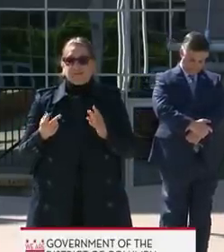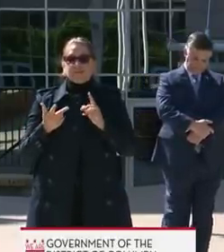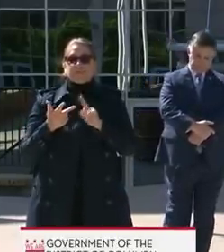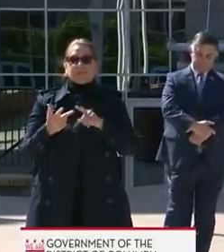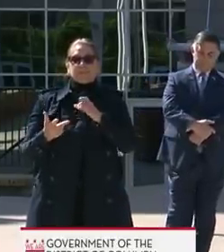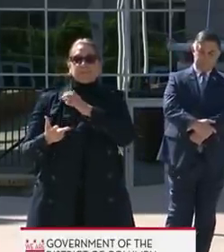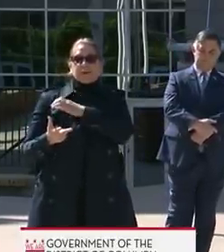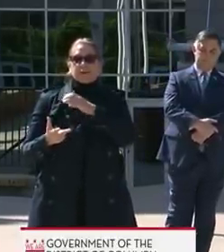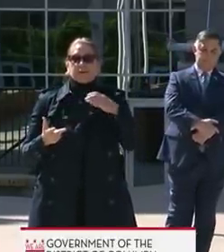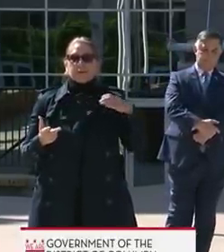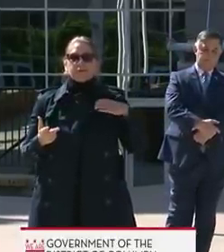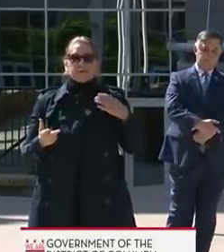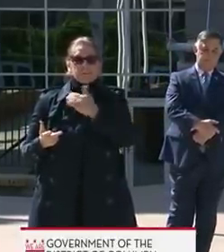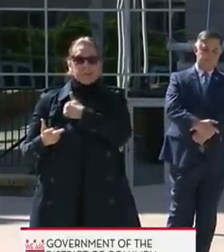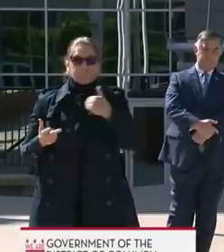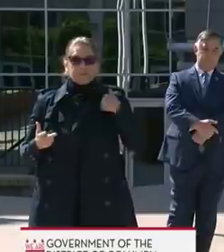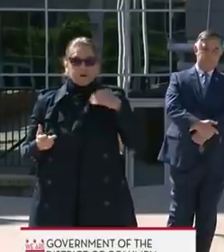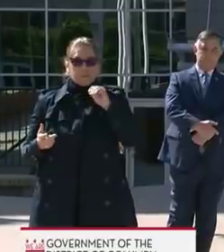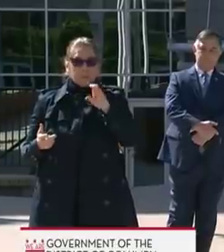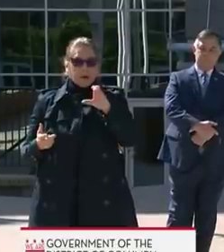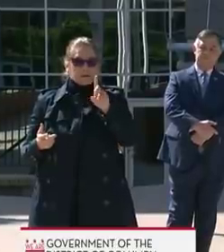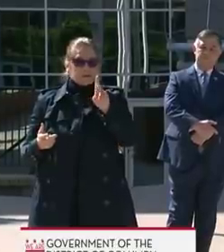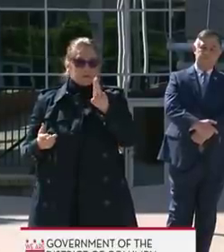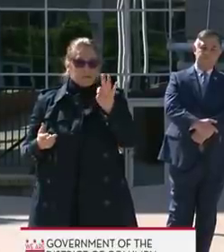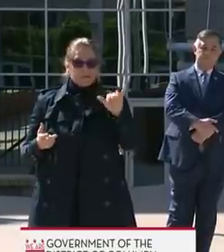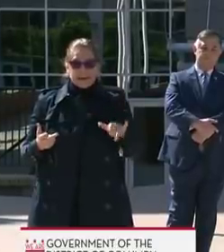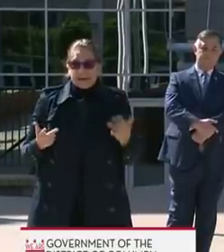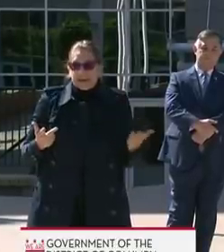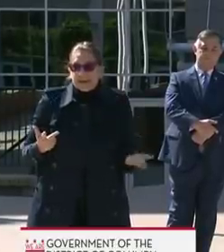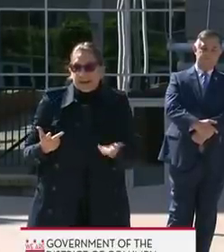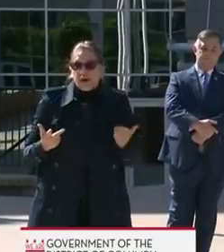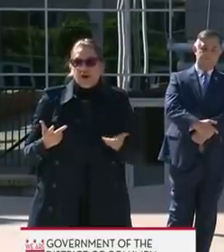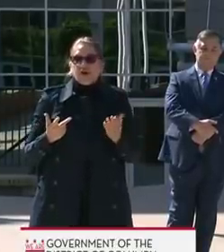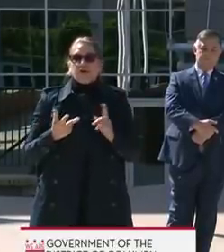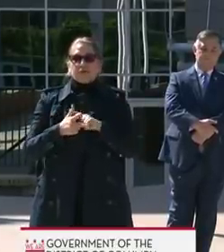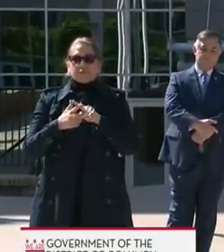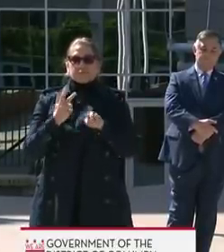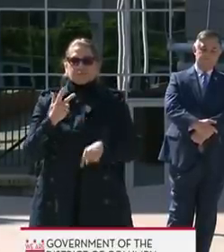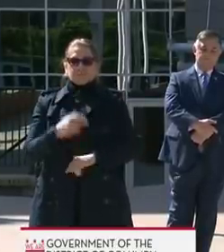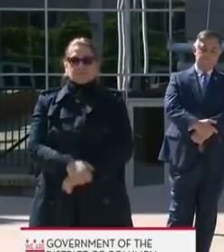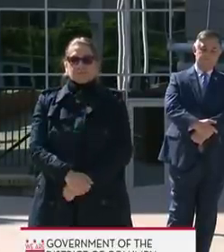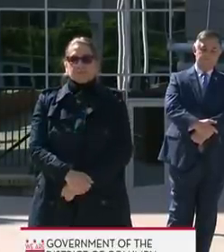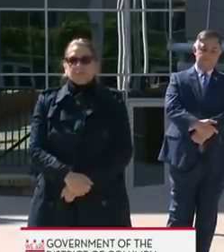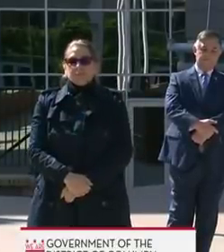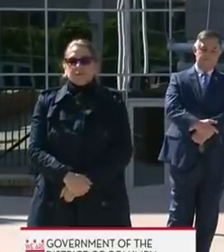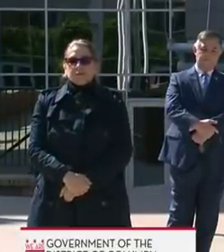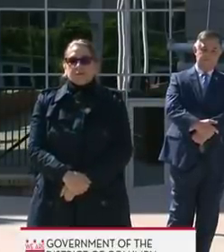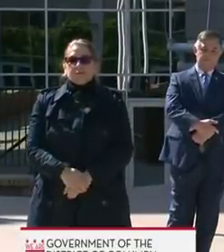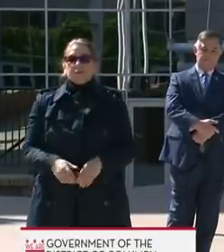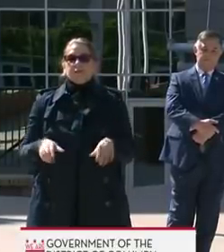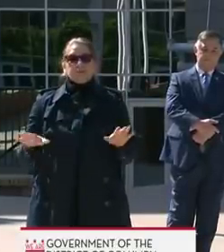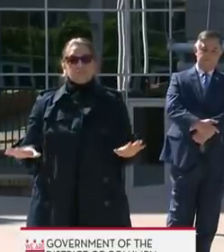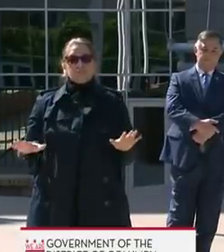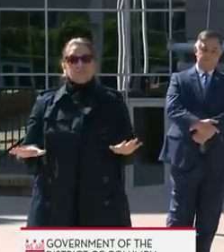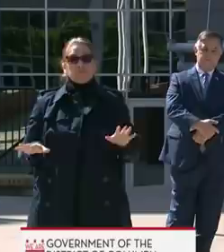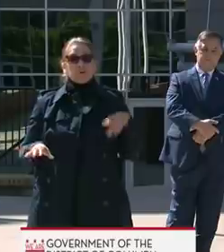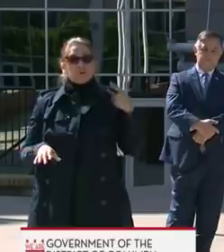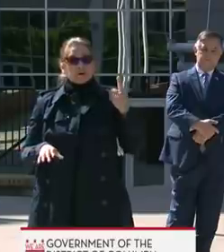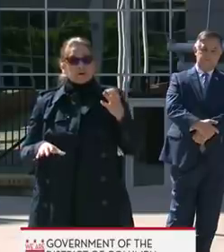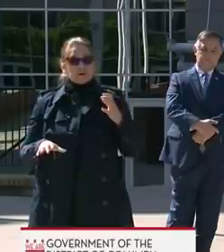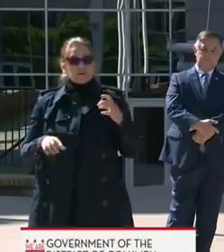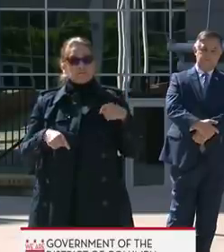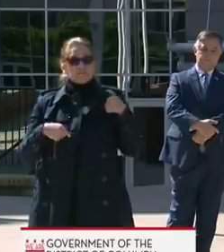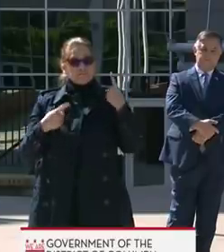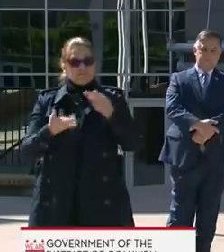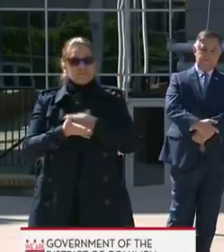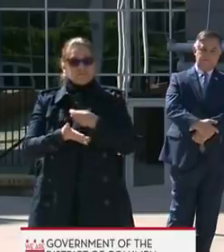also here and available to answer questions. The district is in a good financial position, so we are